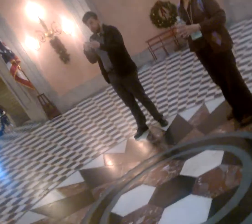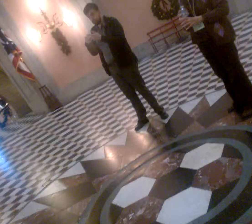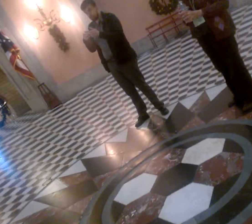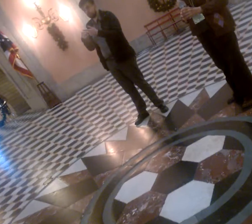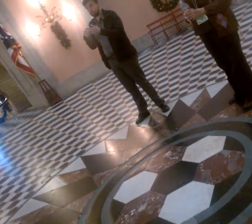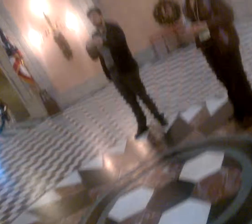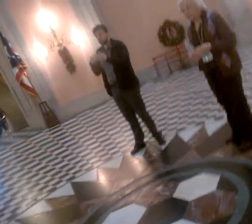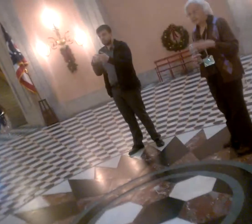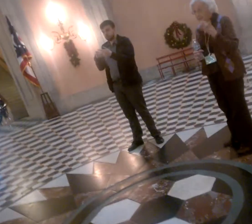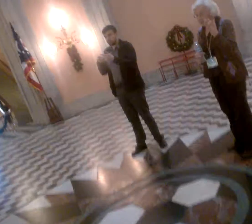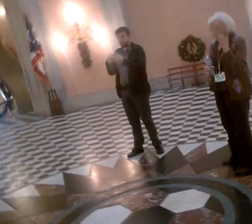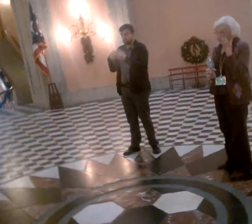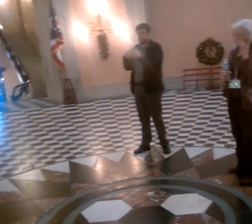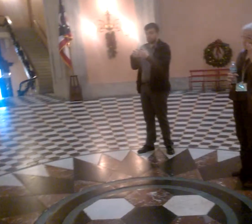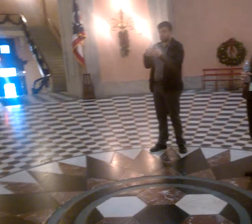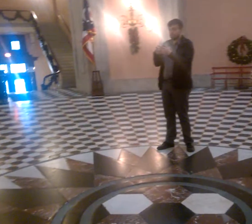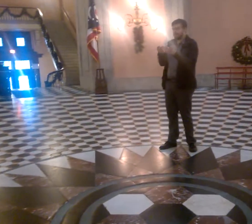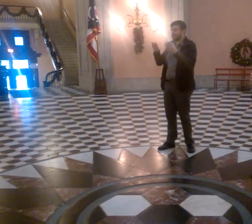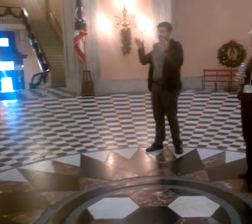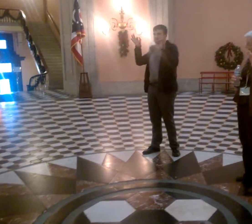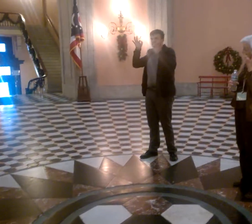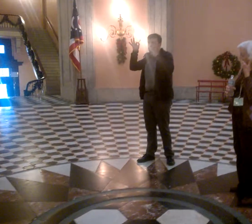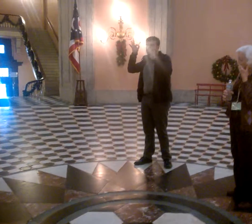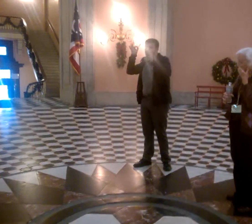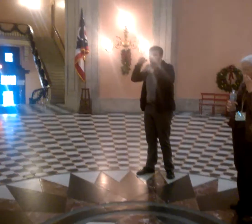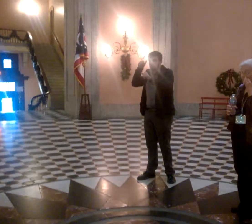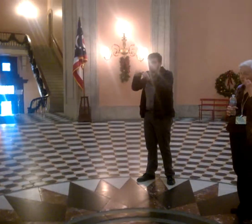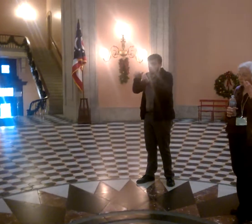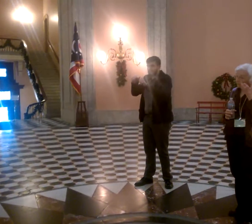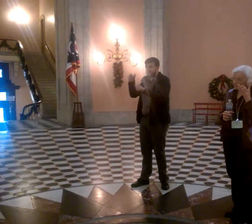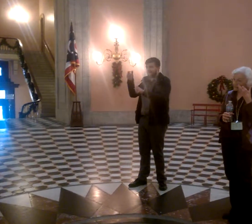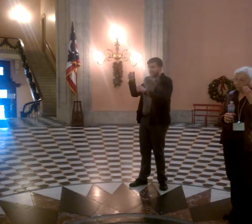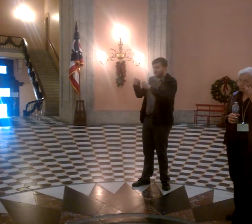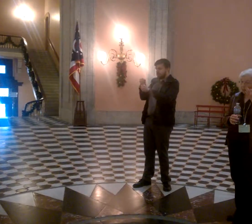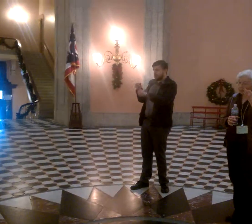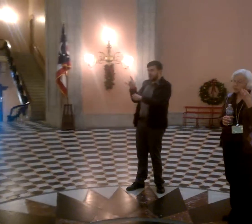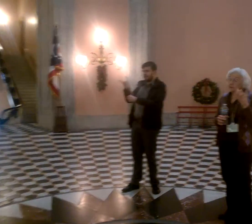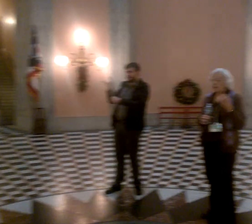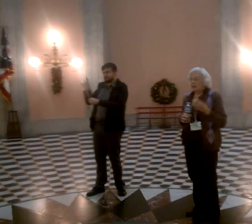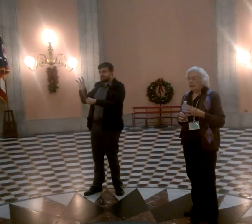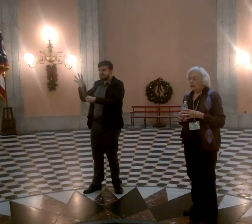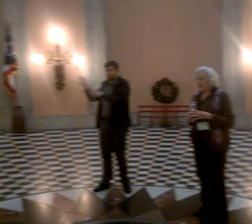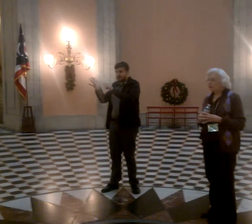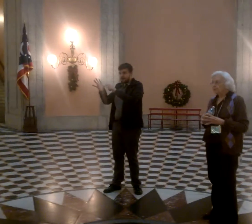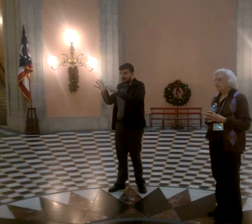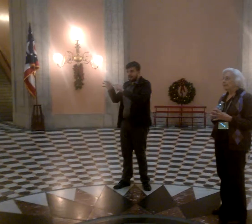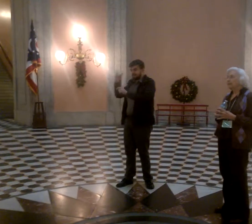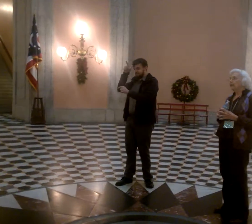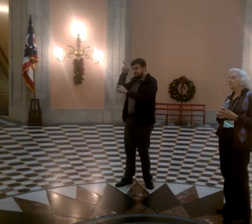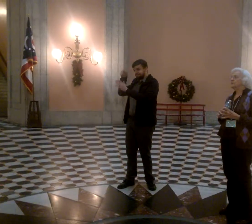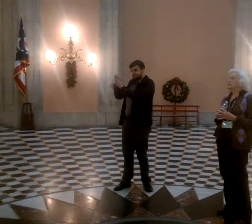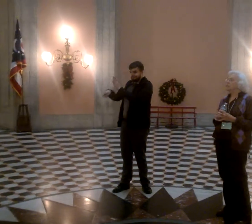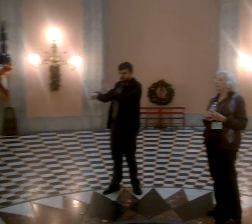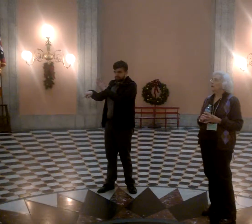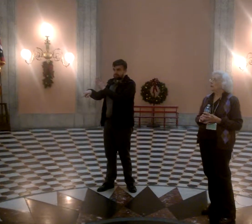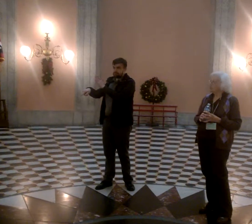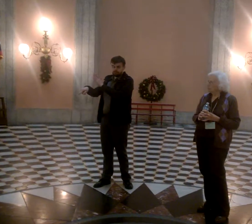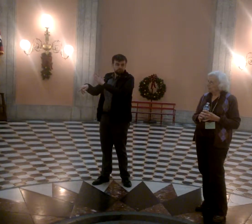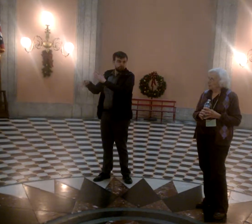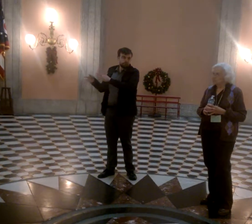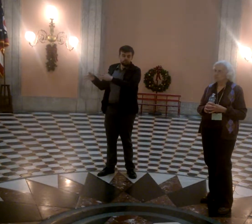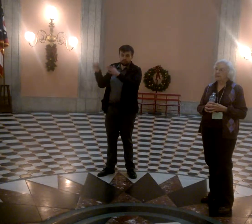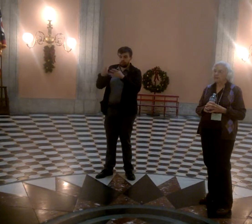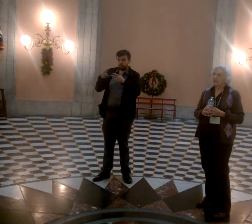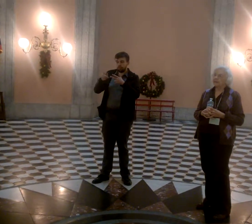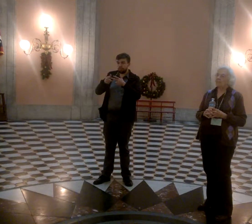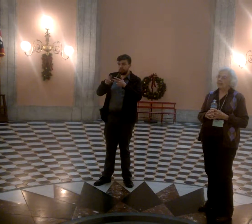because he had been assassinated in 1865, end of the Civil War. And so when his